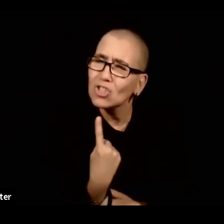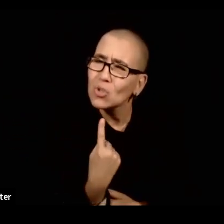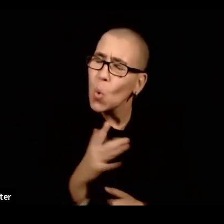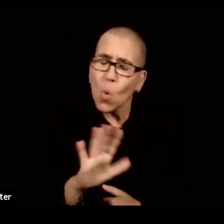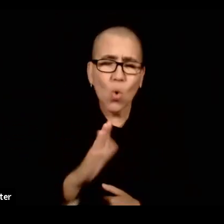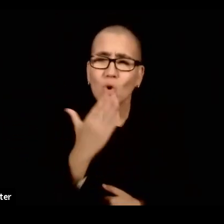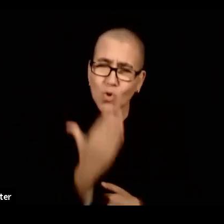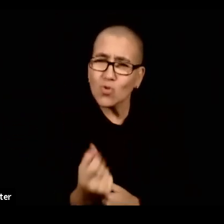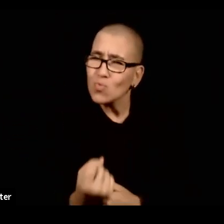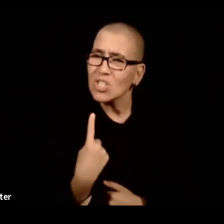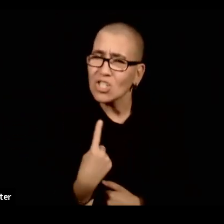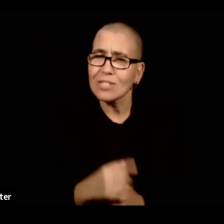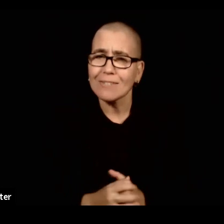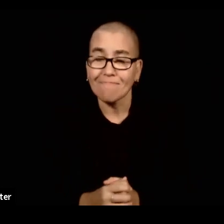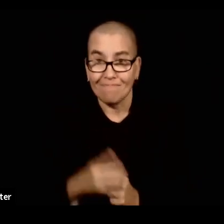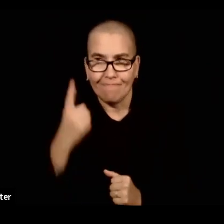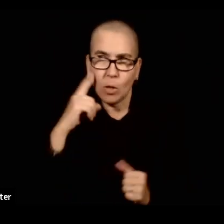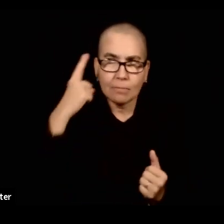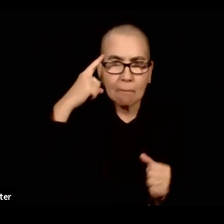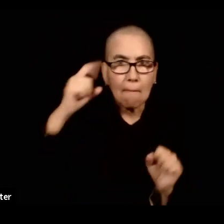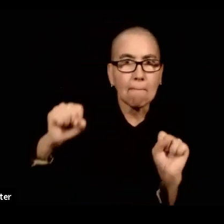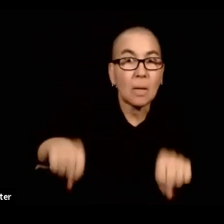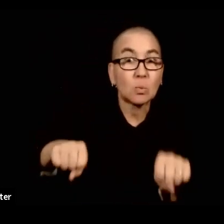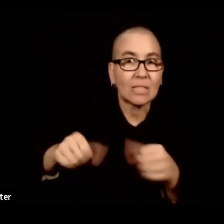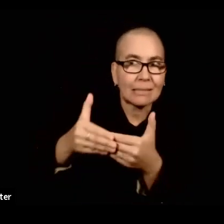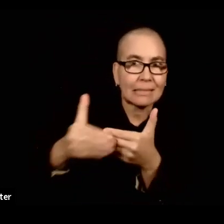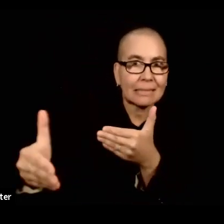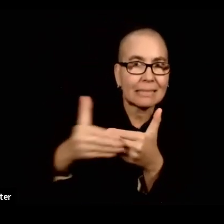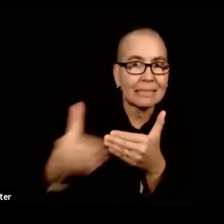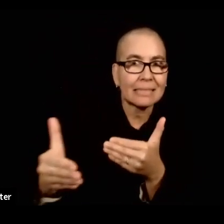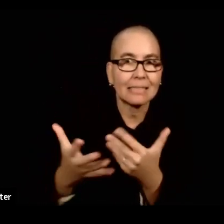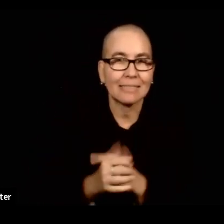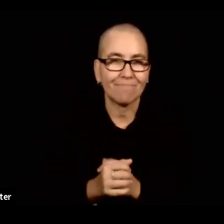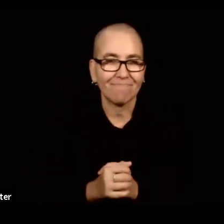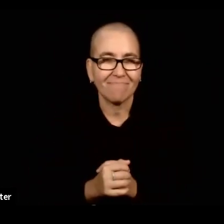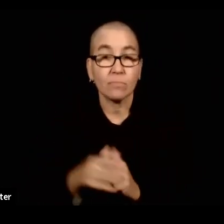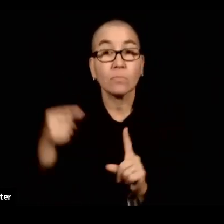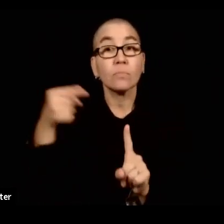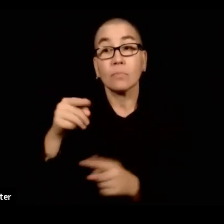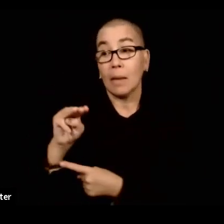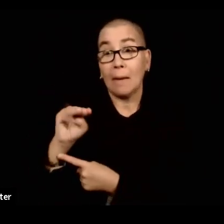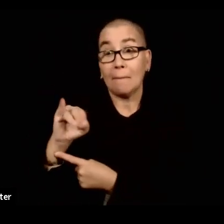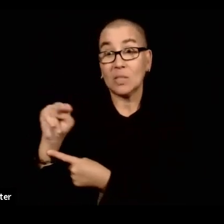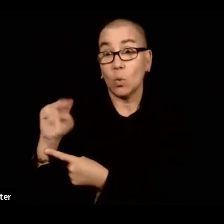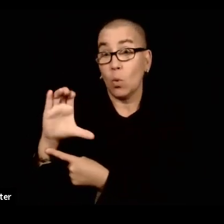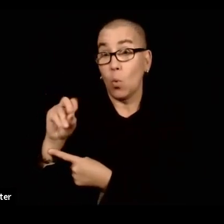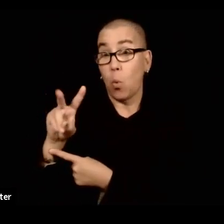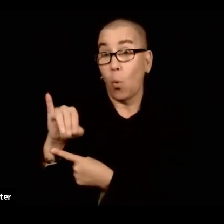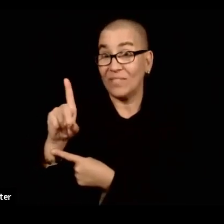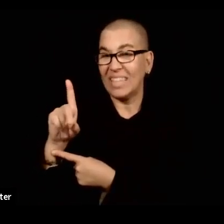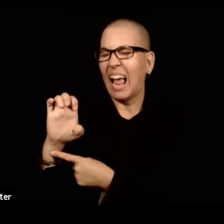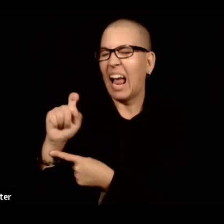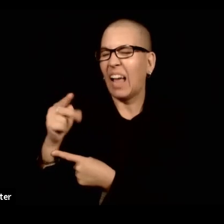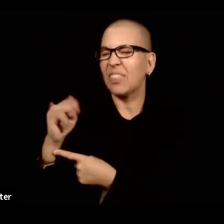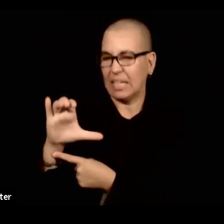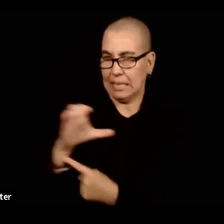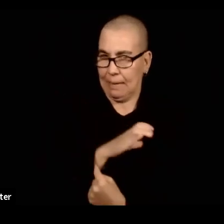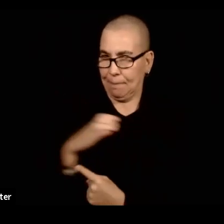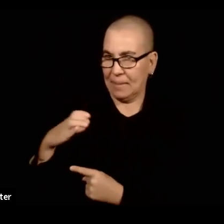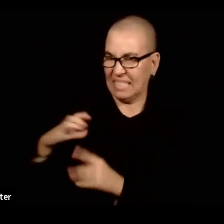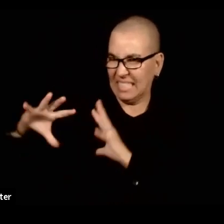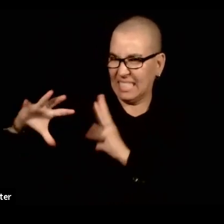more about something called the Minnesota COVID Ethics Committee, which is a group of ethicists working with healthcare